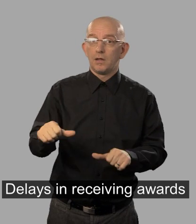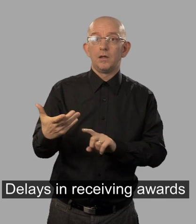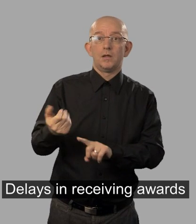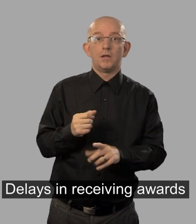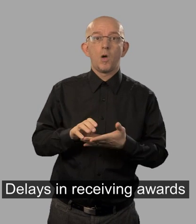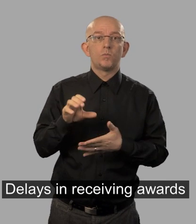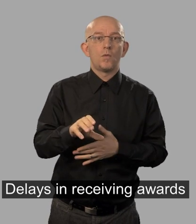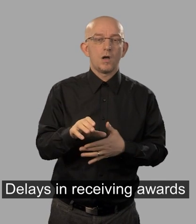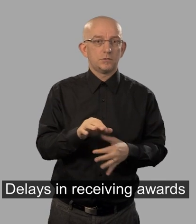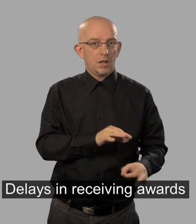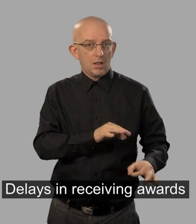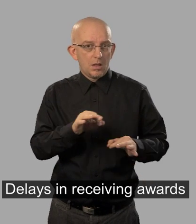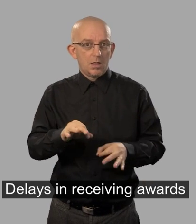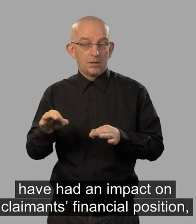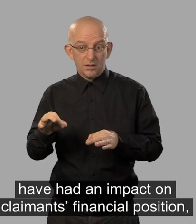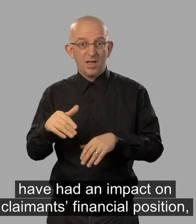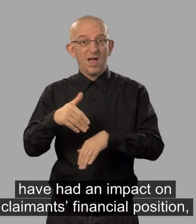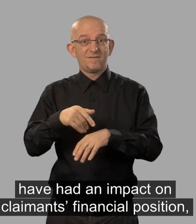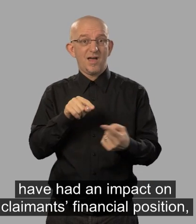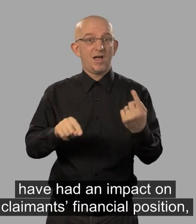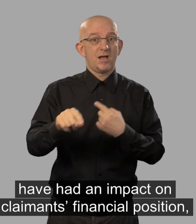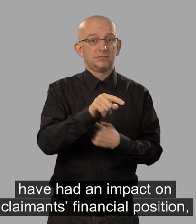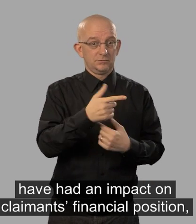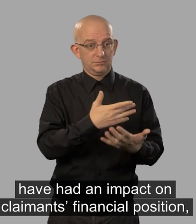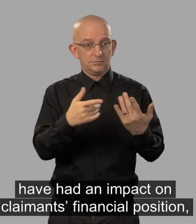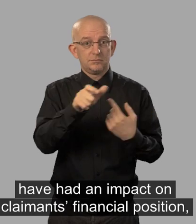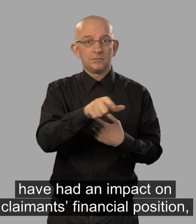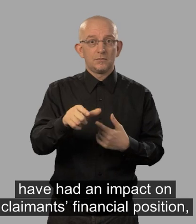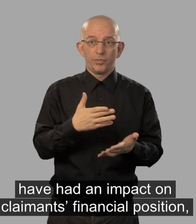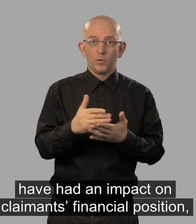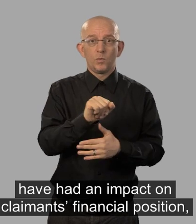Delays in receiving awards have had an impact on claimants' financial position,